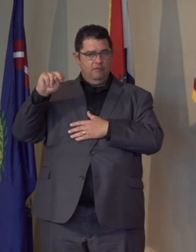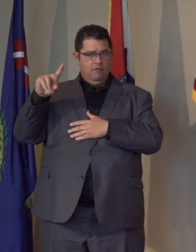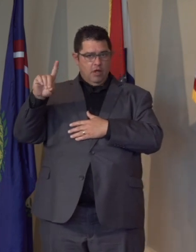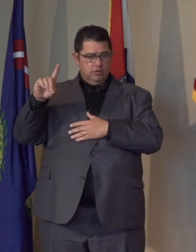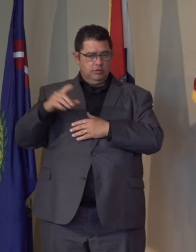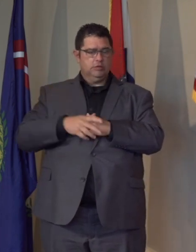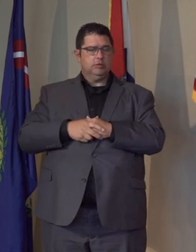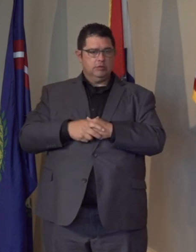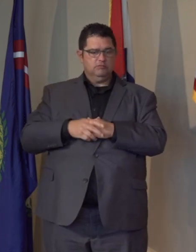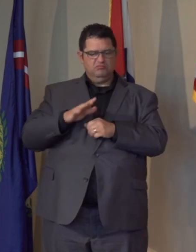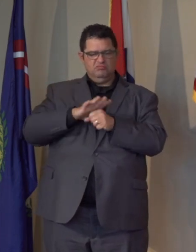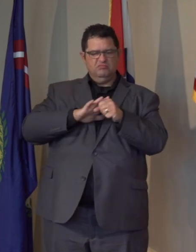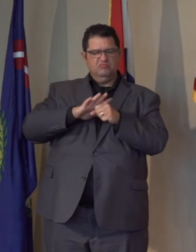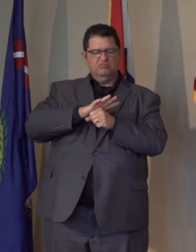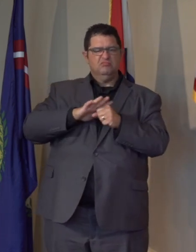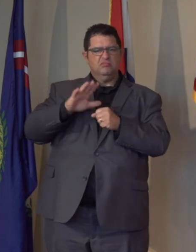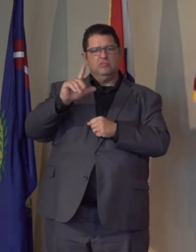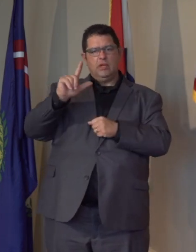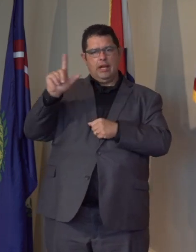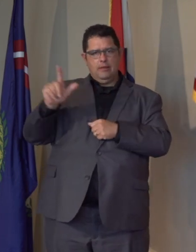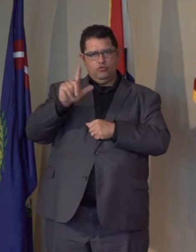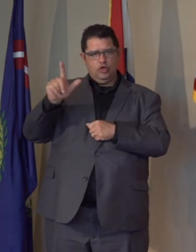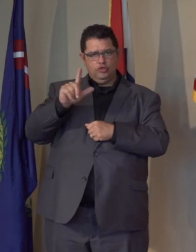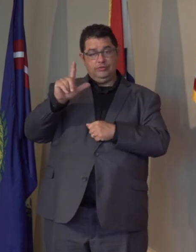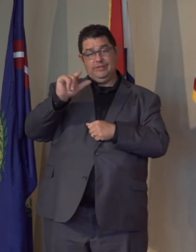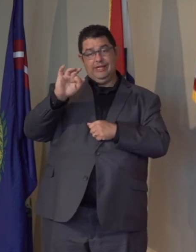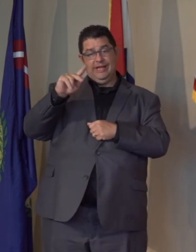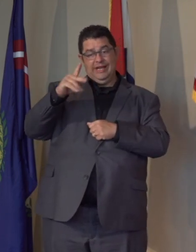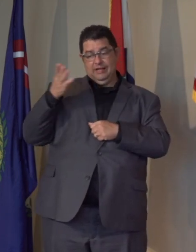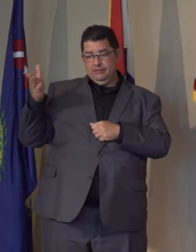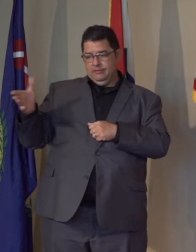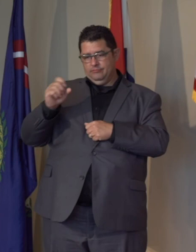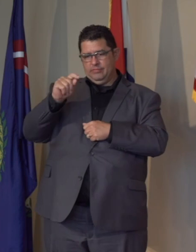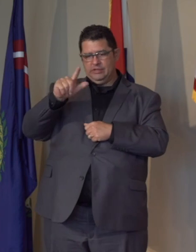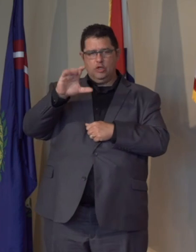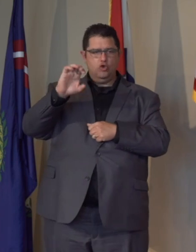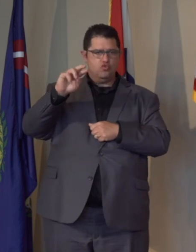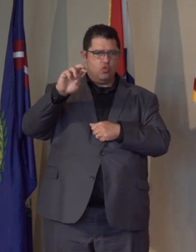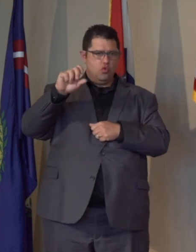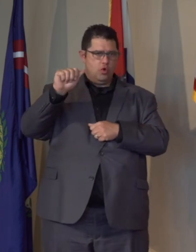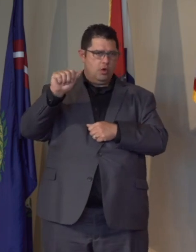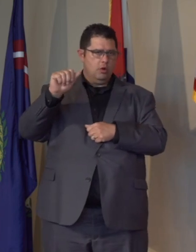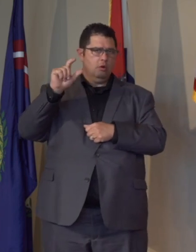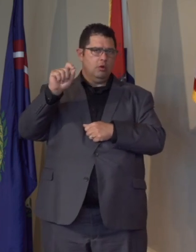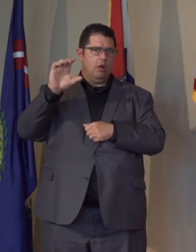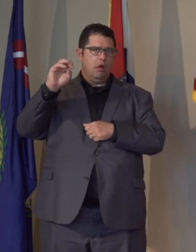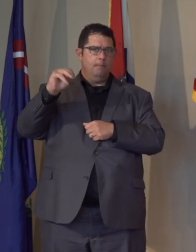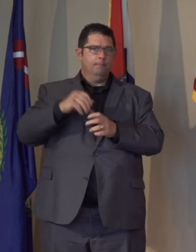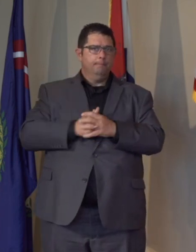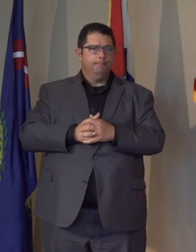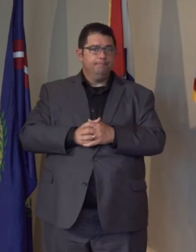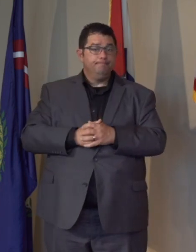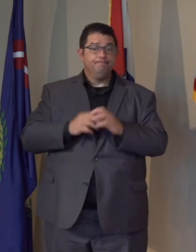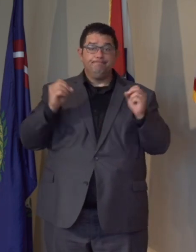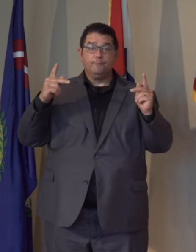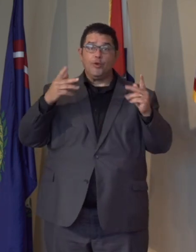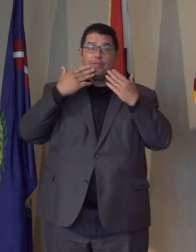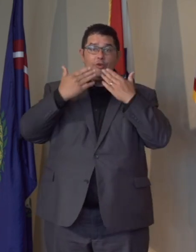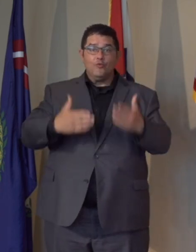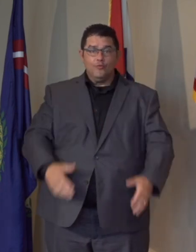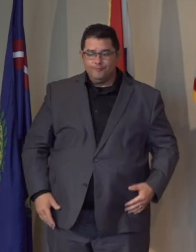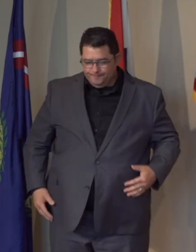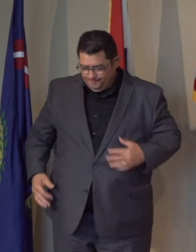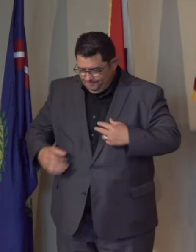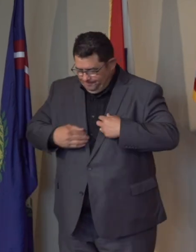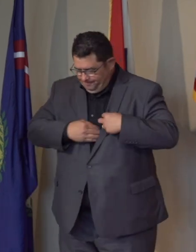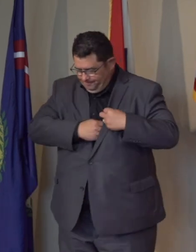libraries, and the link for that is available at stlcorona.com. Okay, thank you.